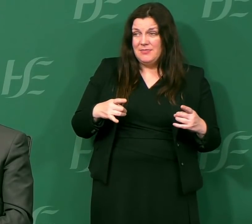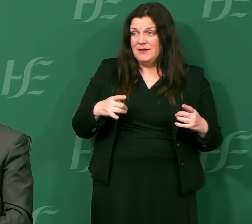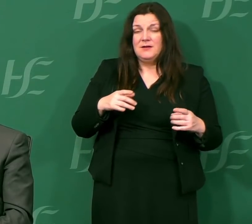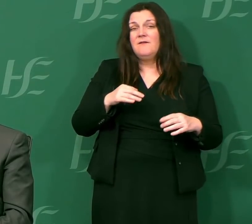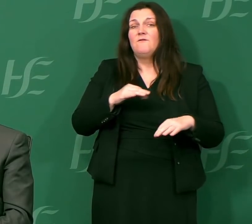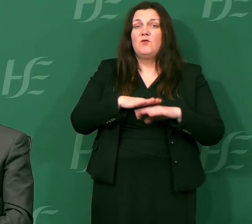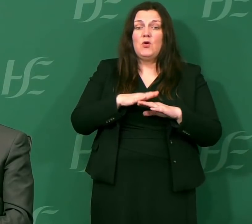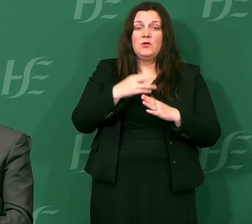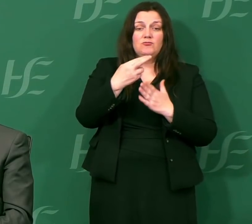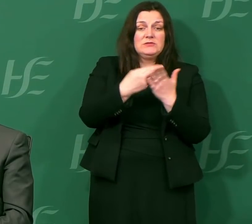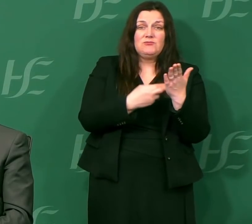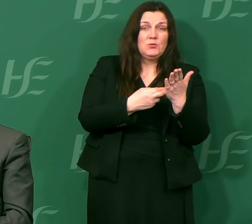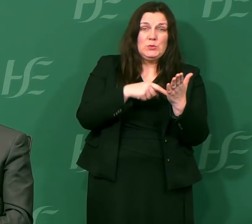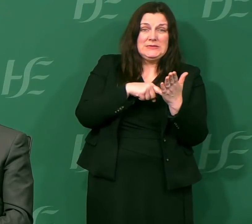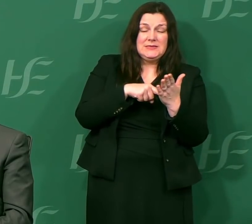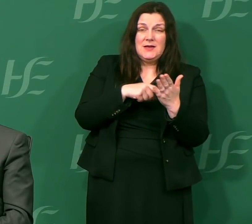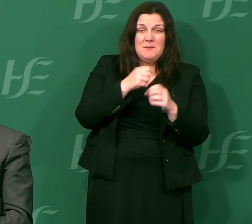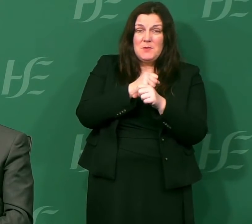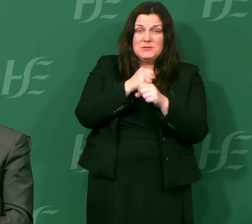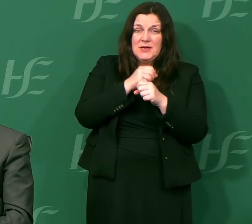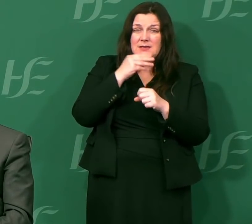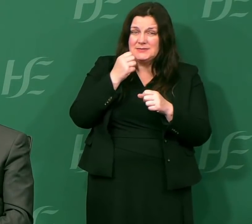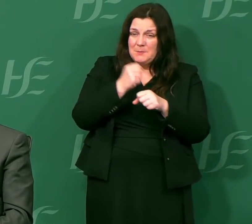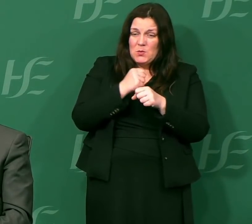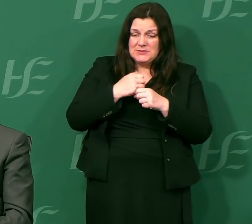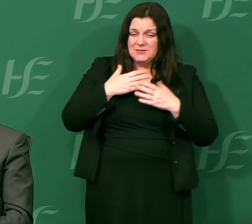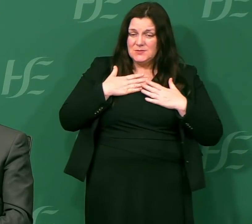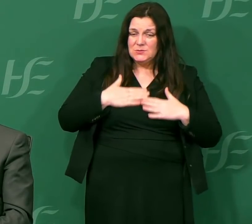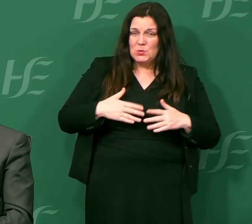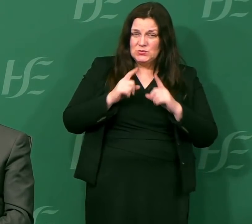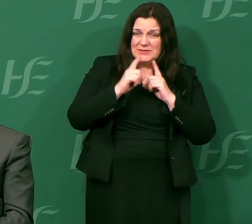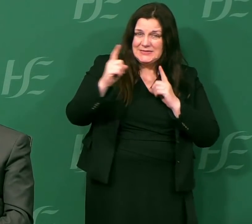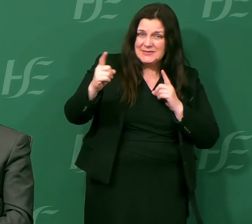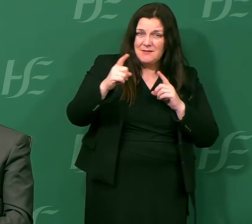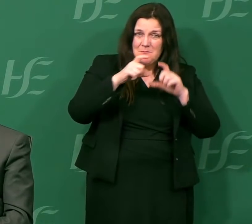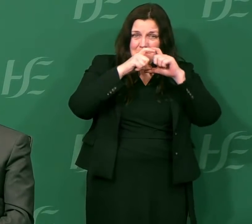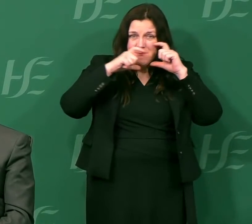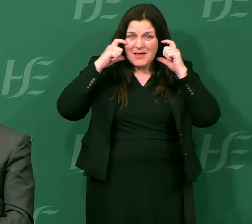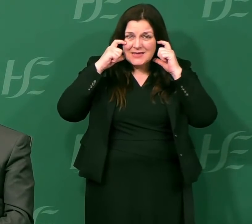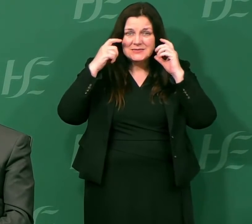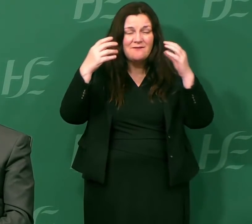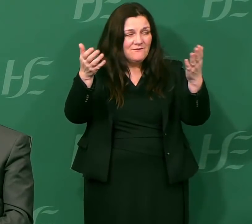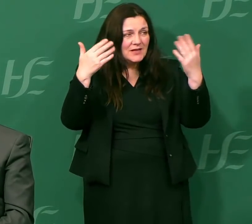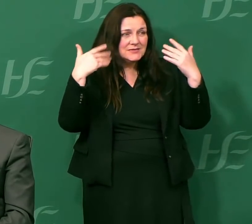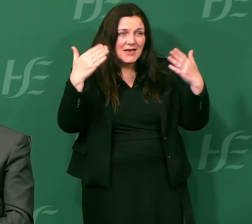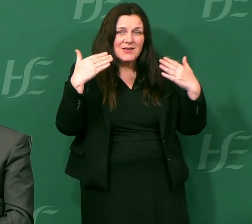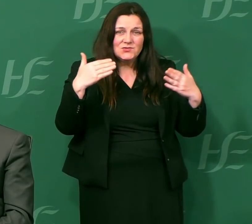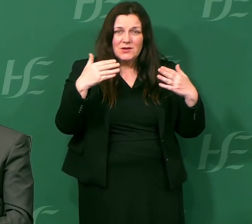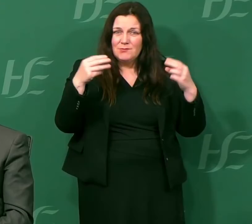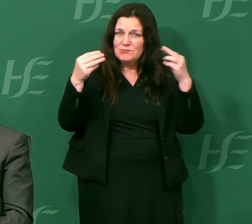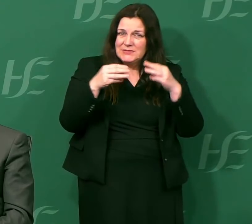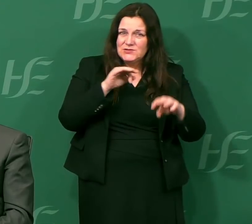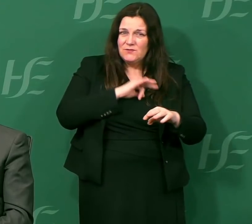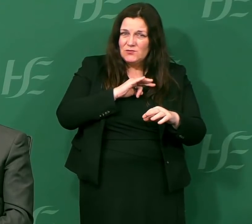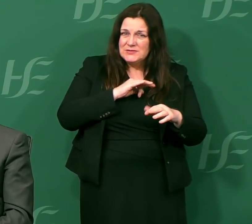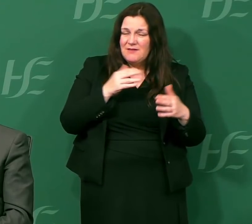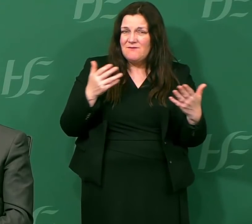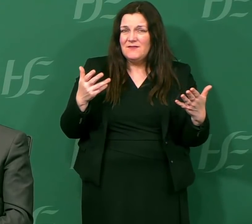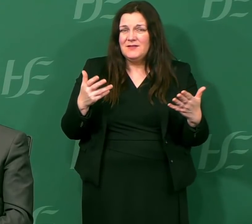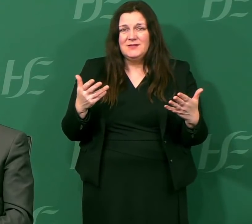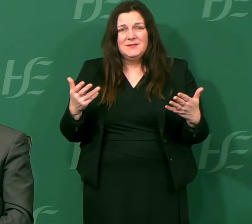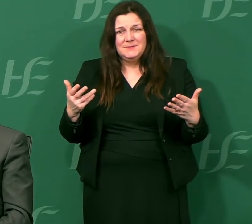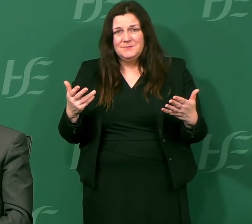about restrictions. Public health measures about social distancing, wearing your mask, ventilation, protections for yourself.